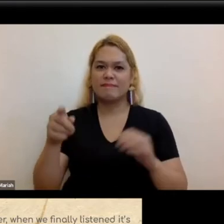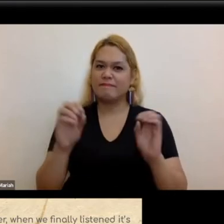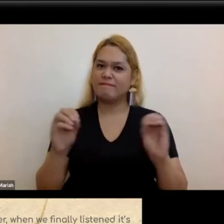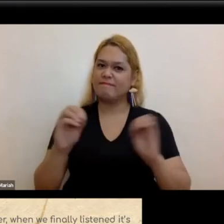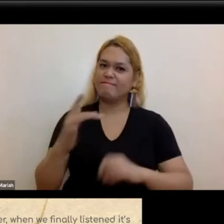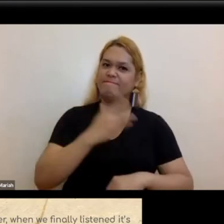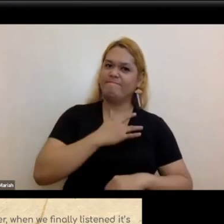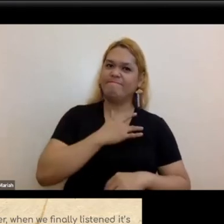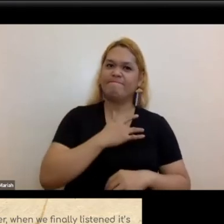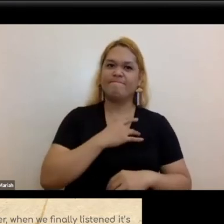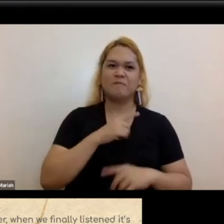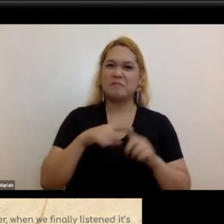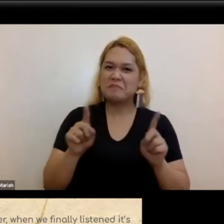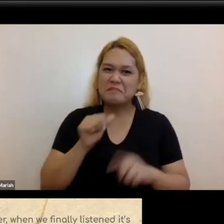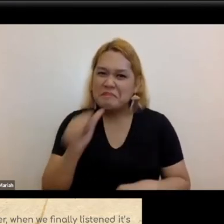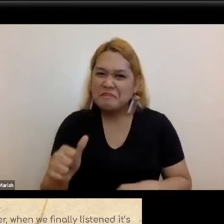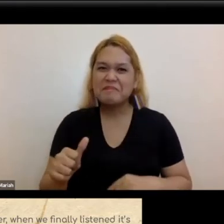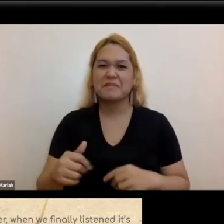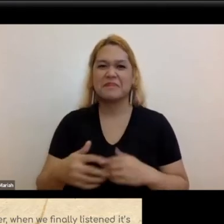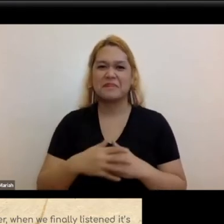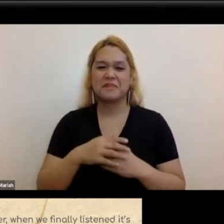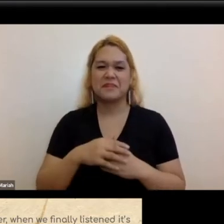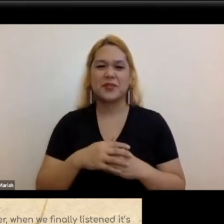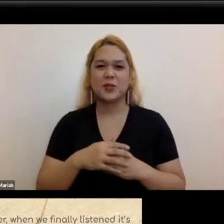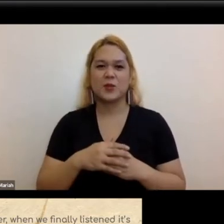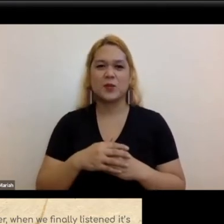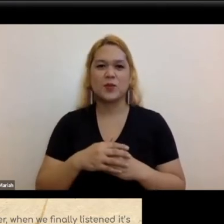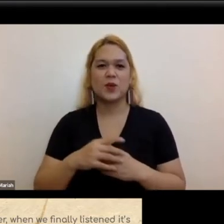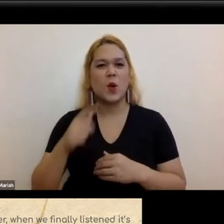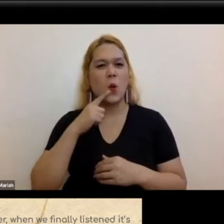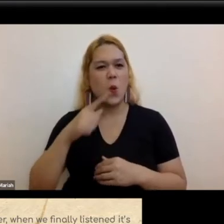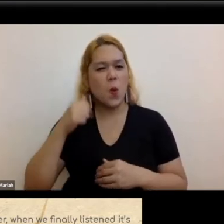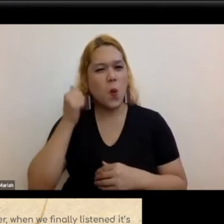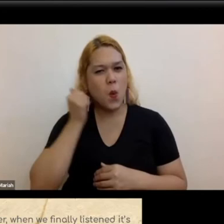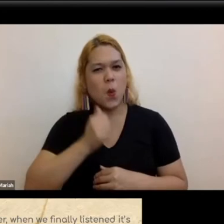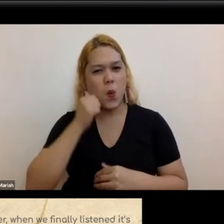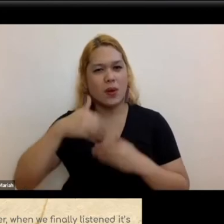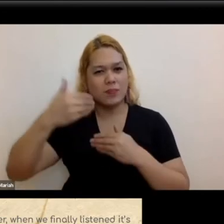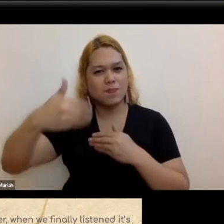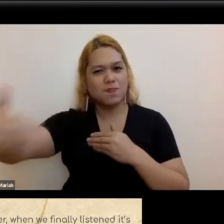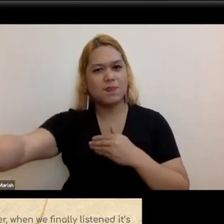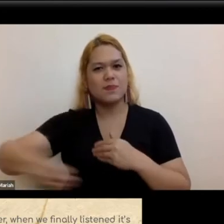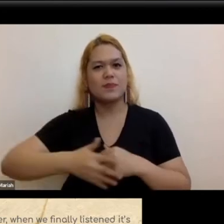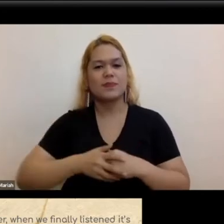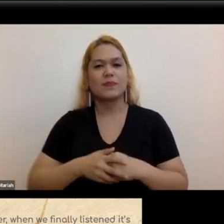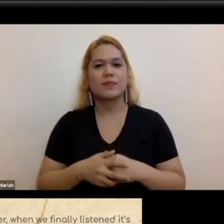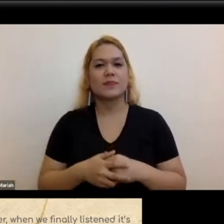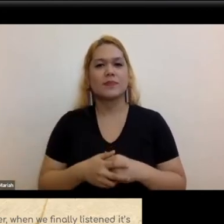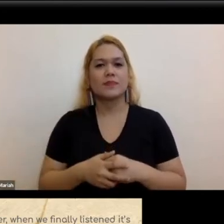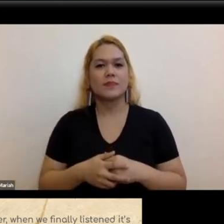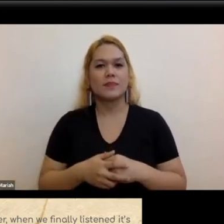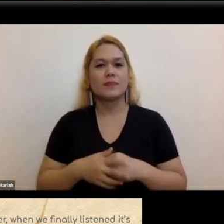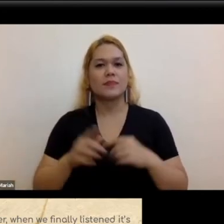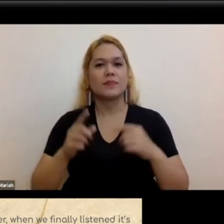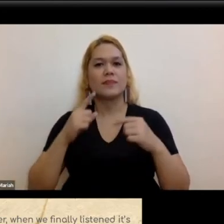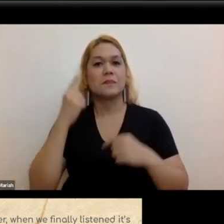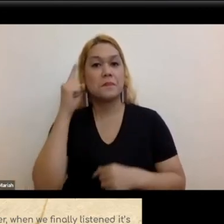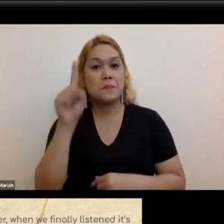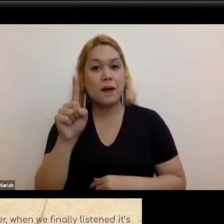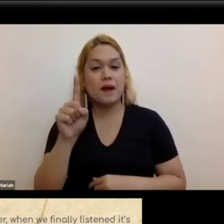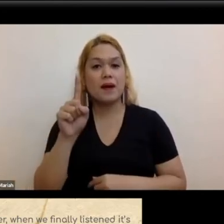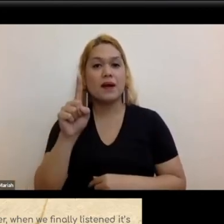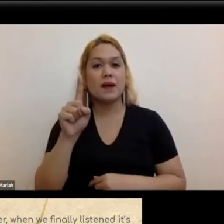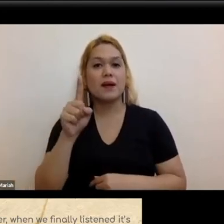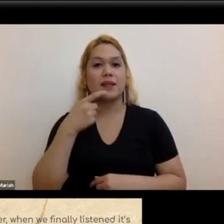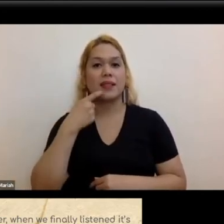you. Always, this perceptible discrepancy we mistake for envy. Pity, is